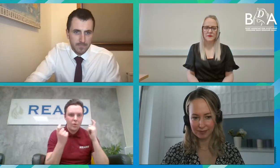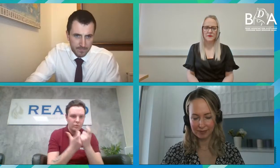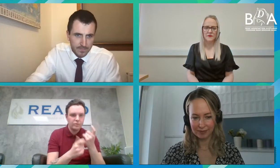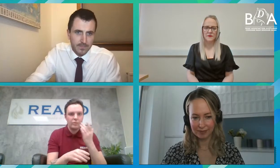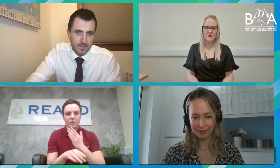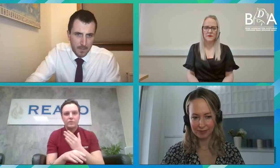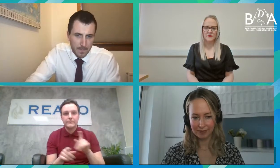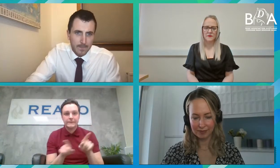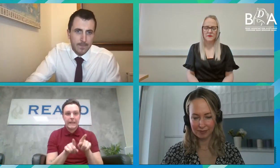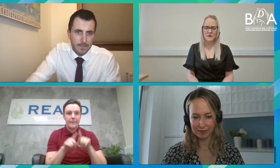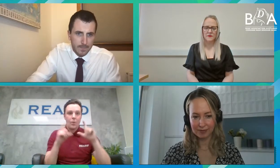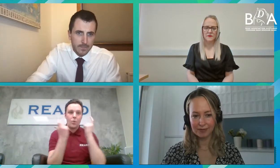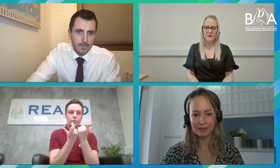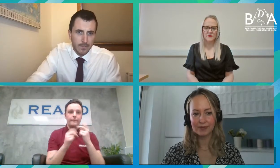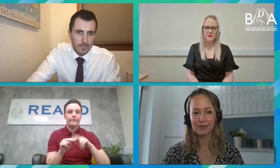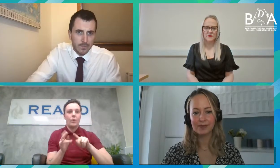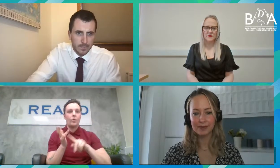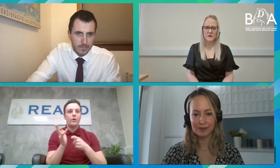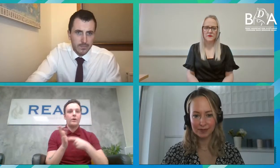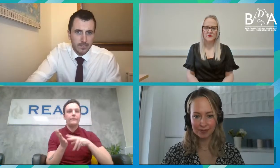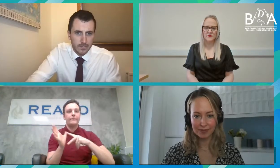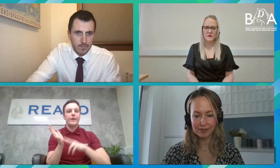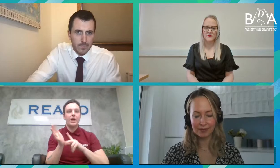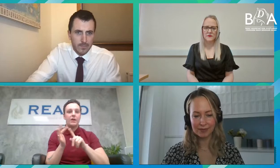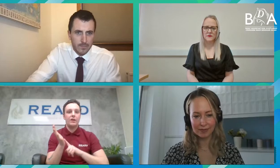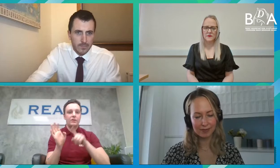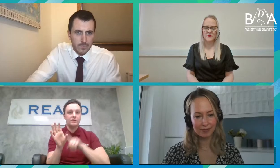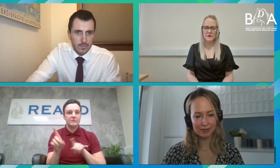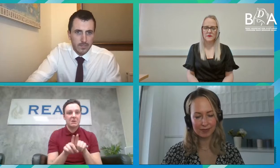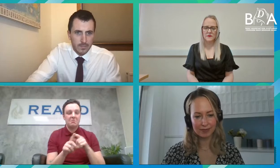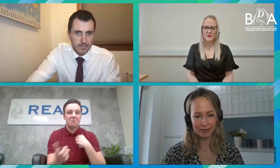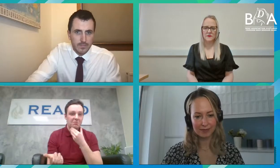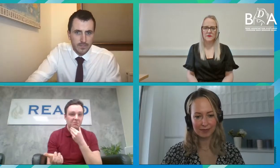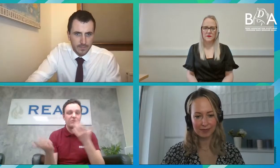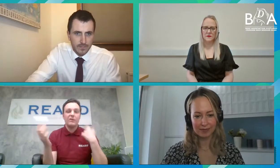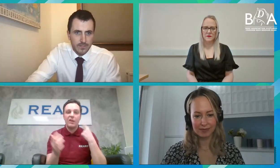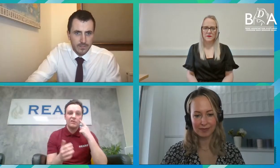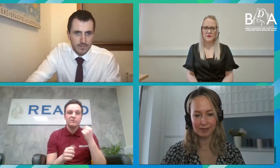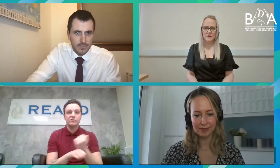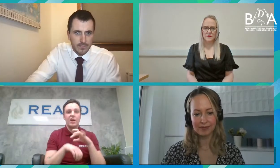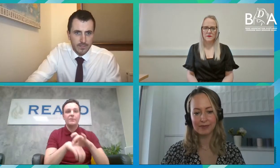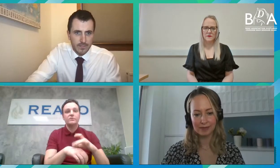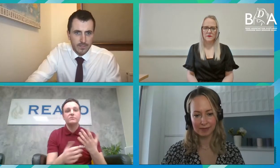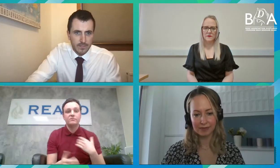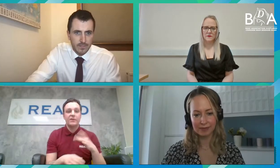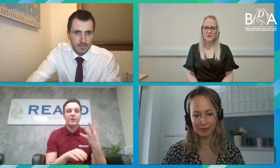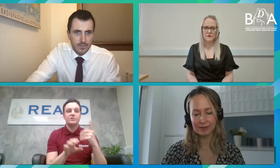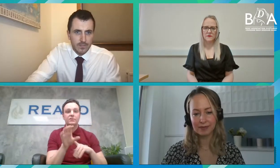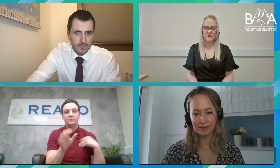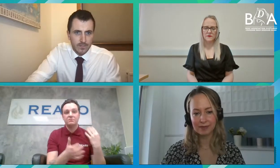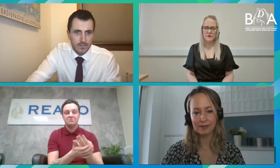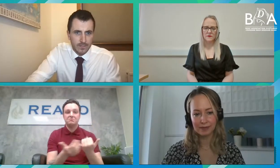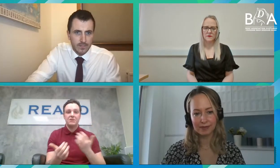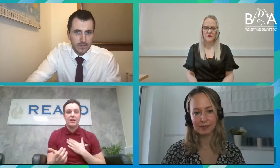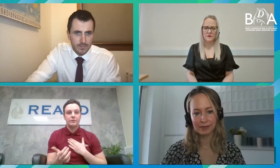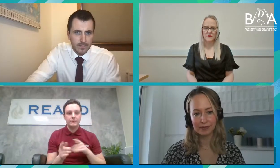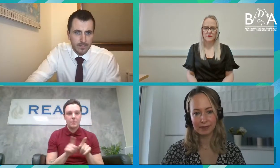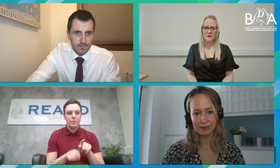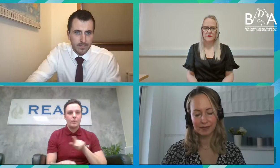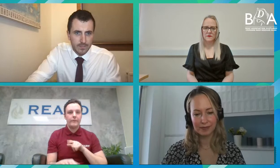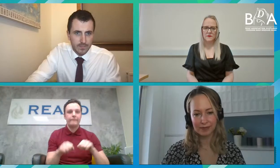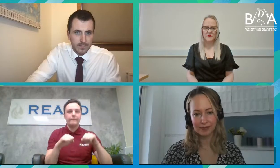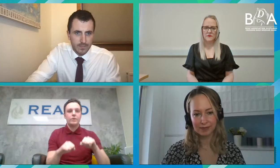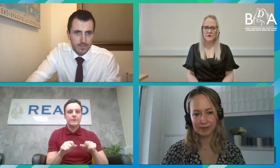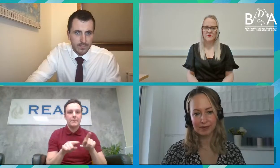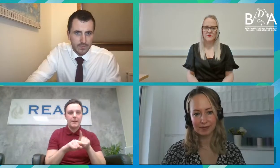had said to me about the apprenticeship programme and had said that it'd actually be like a continuation of what you're already doing. So I applied